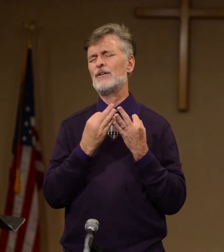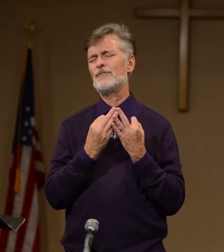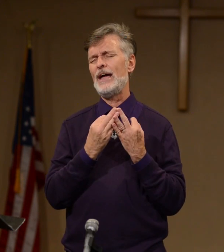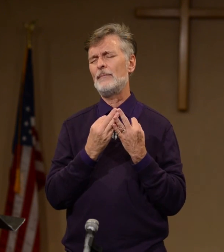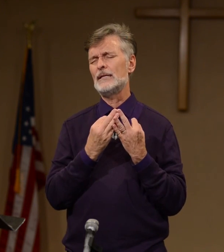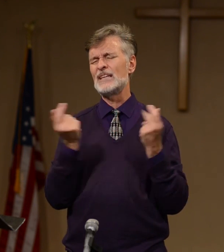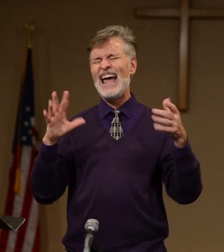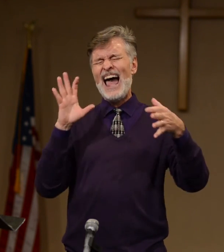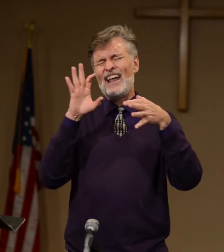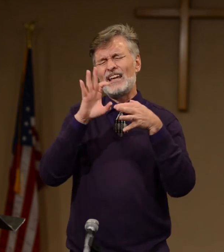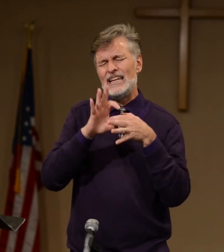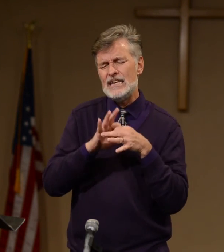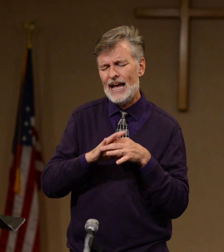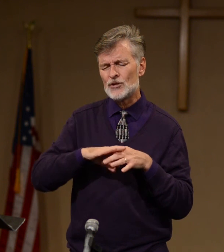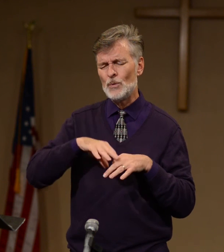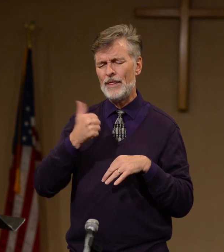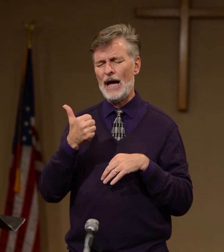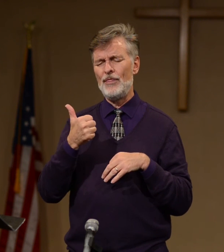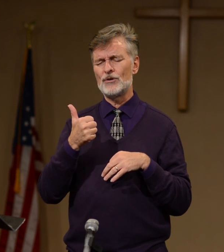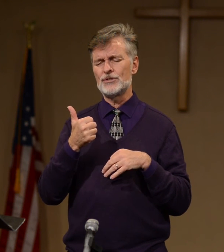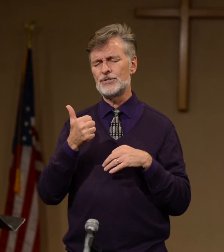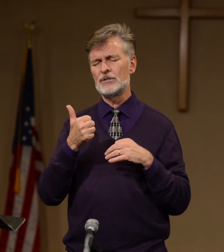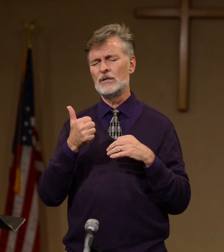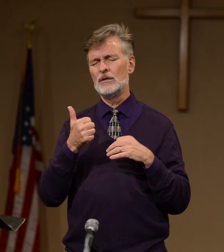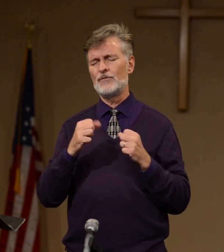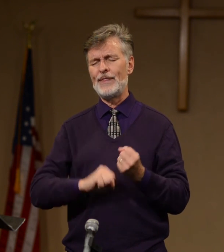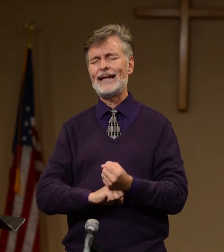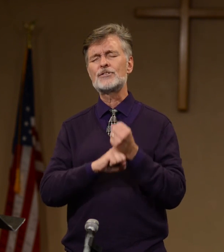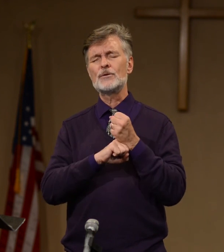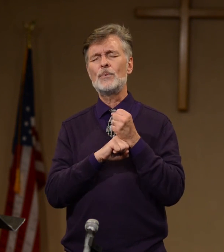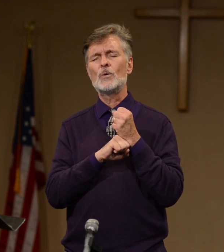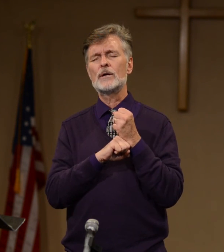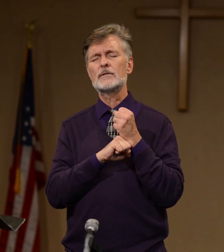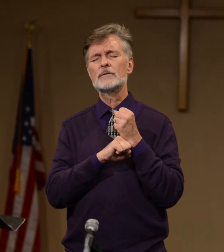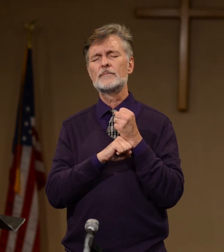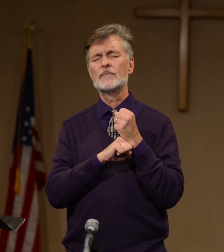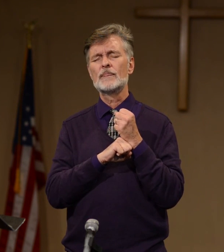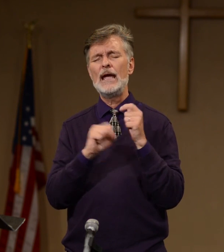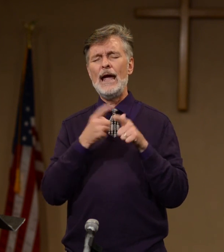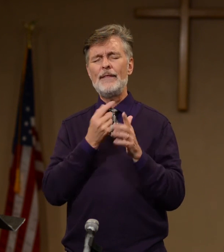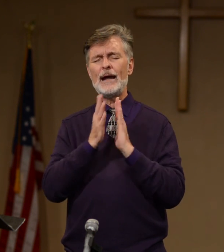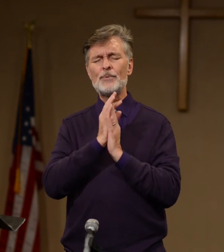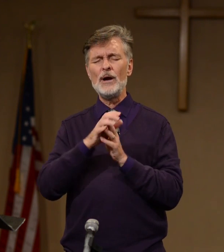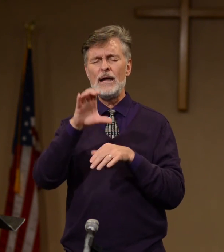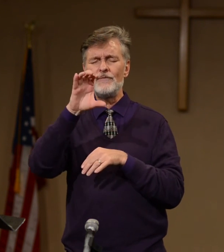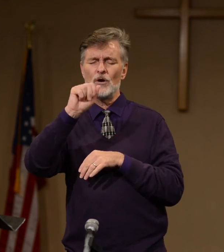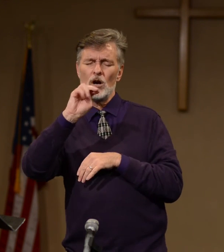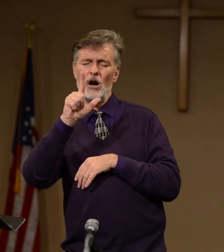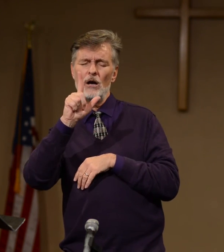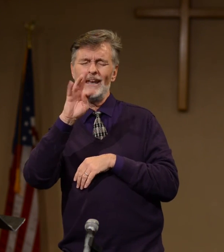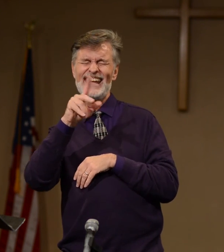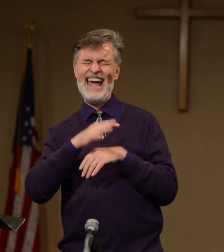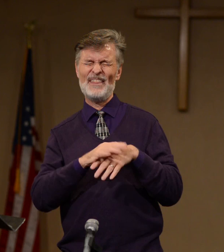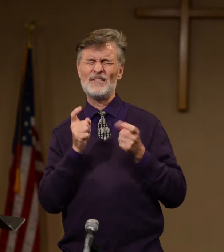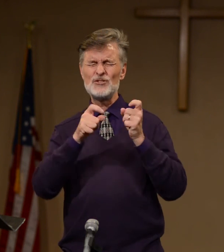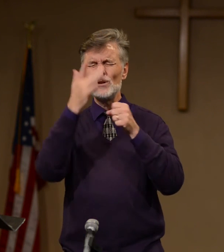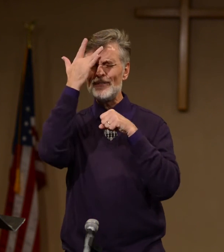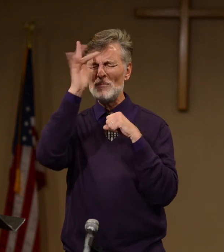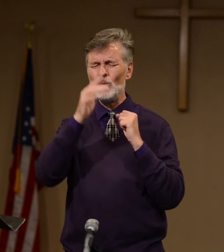their families, how to connect with others for that support. And then I pray for Carl and Kathy, that you give them